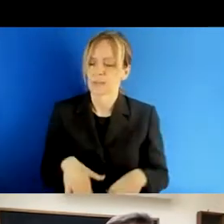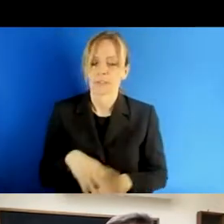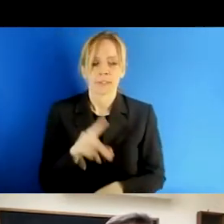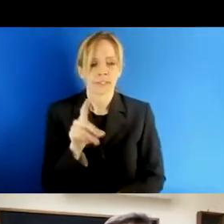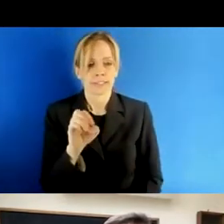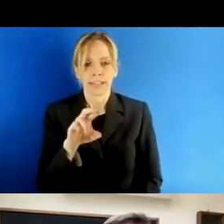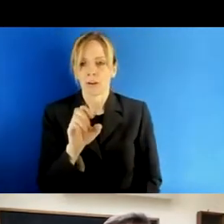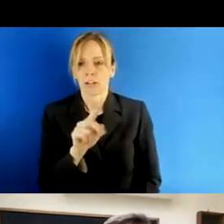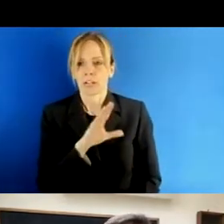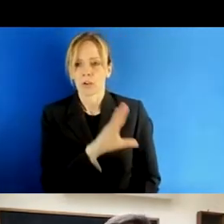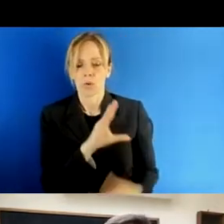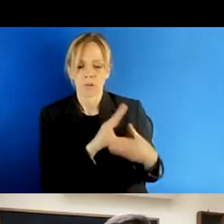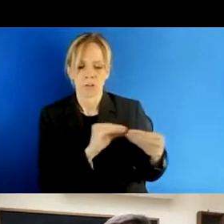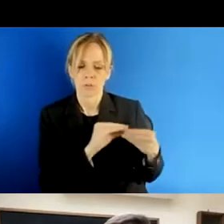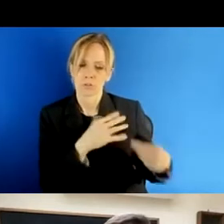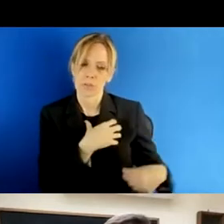note.